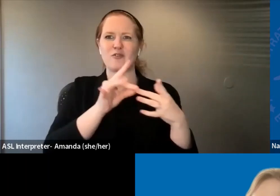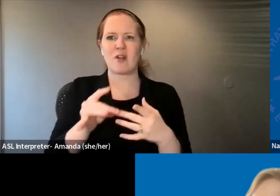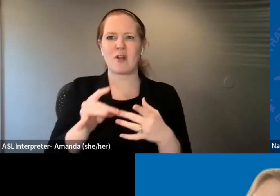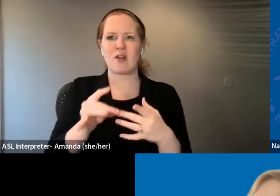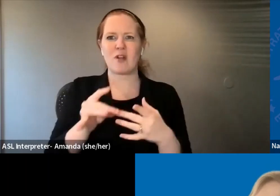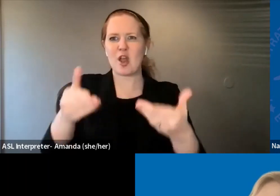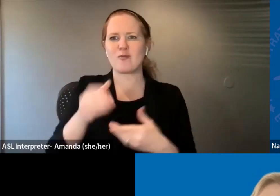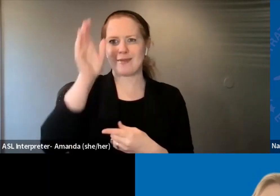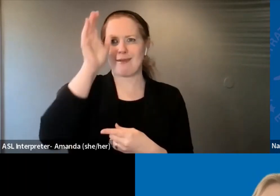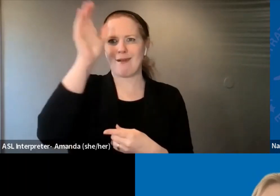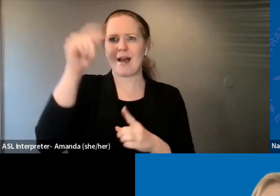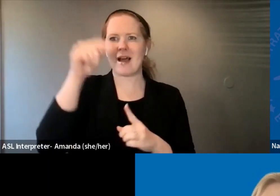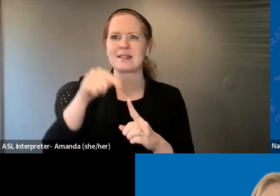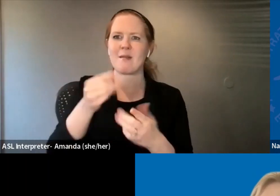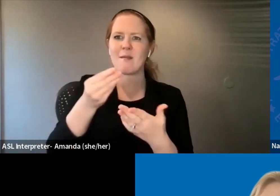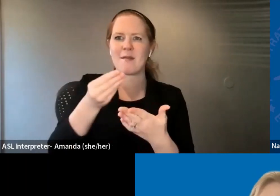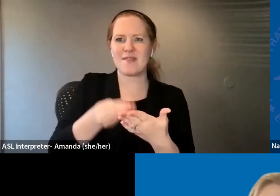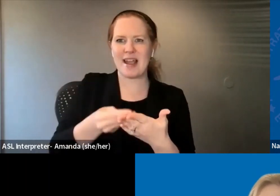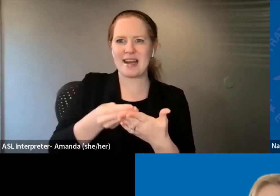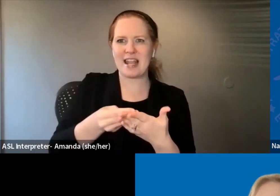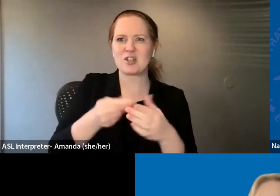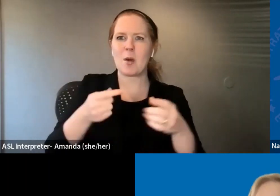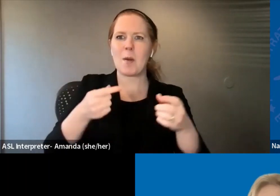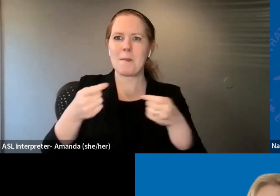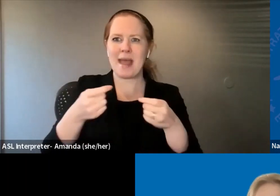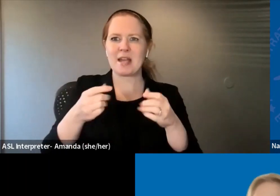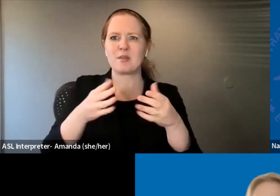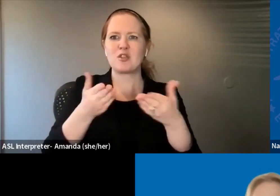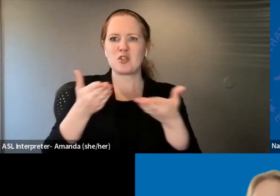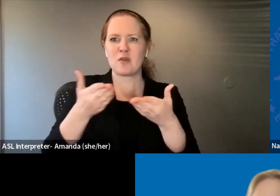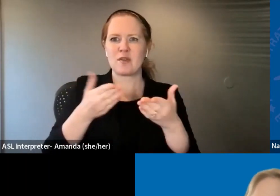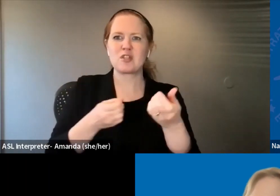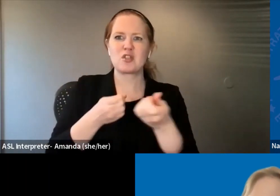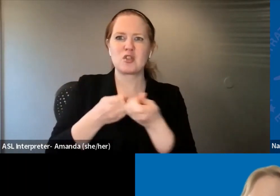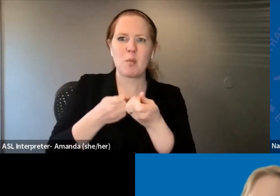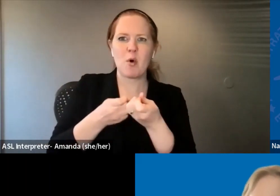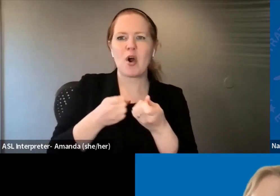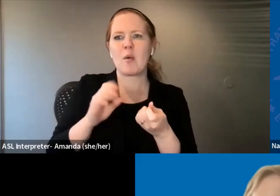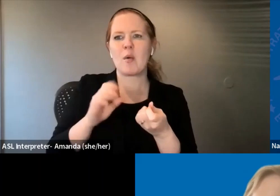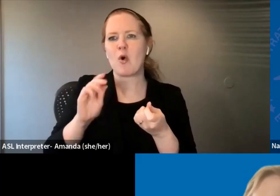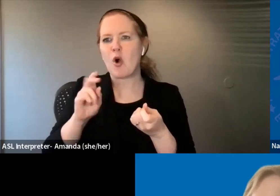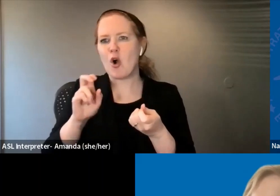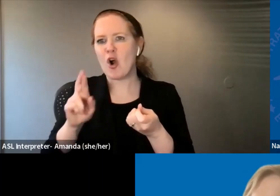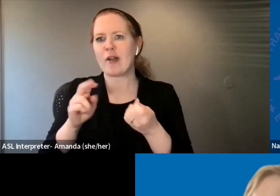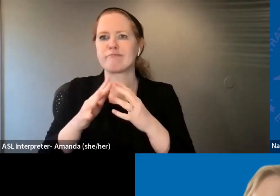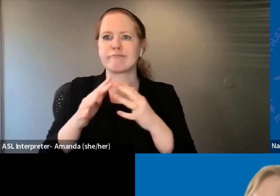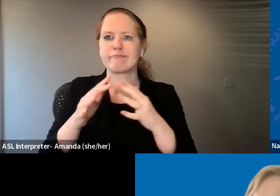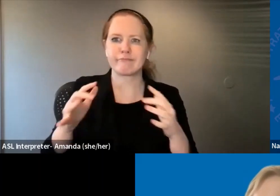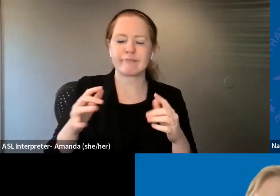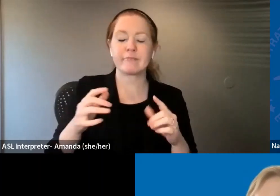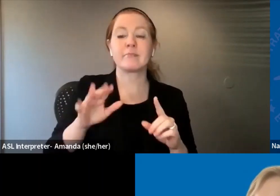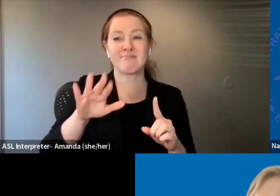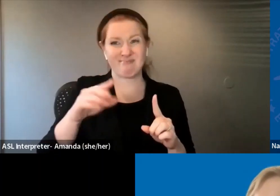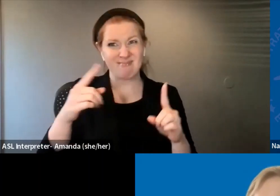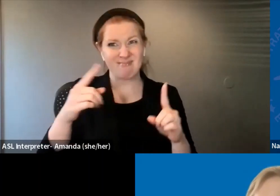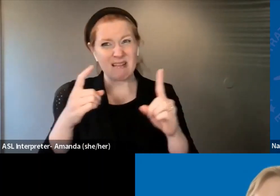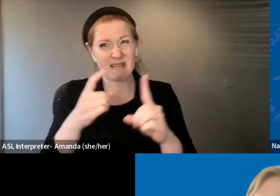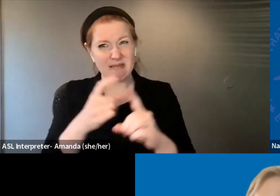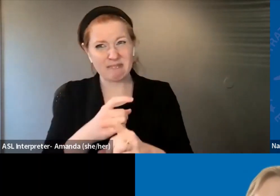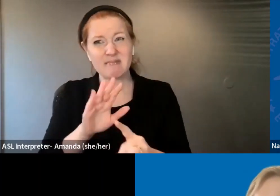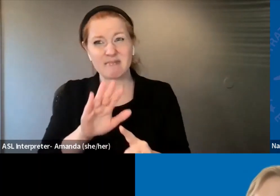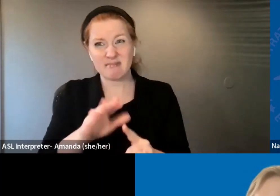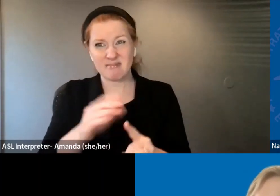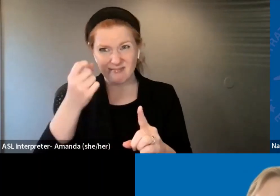of financial management service, support brokers, etc. So it's complicated because there are a lot of rules